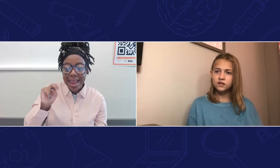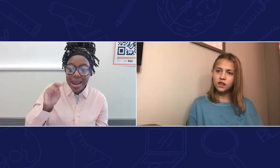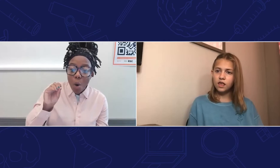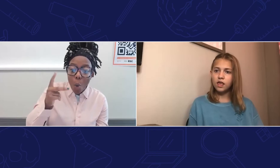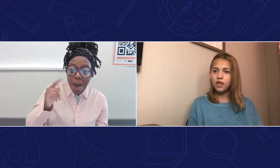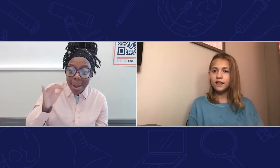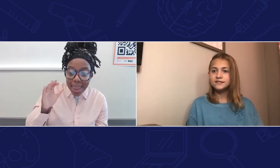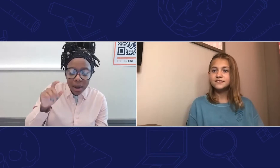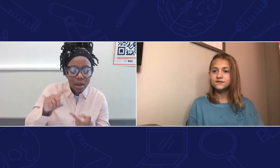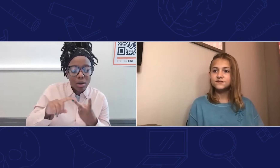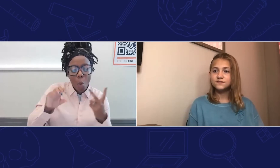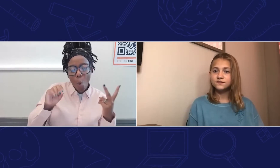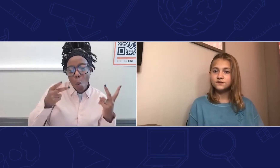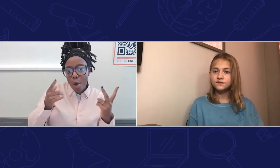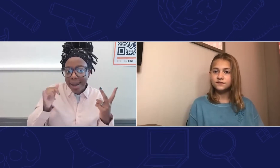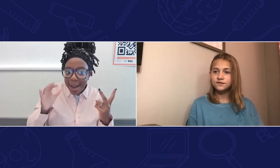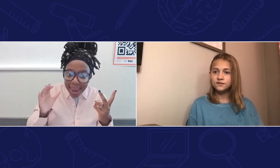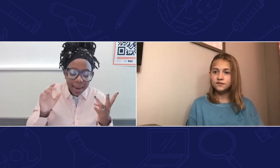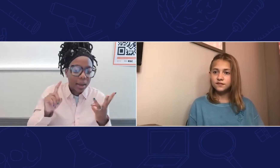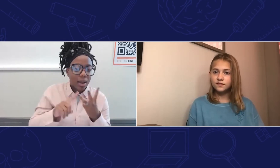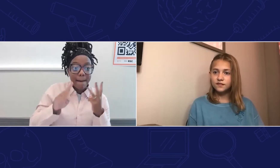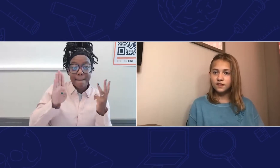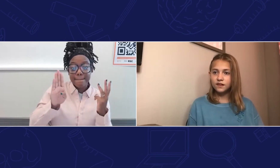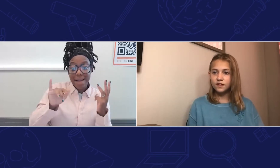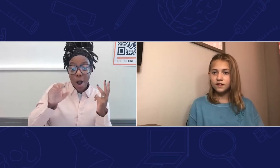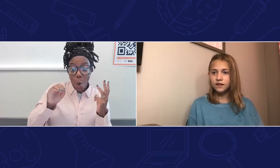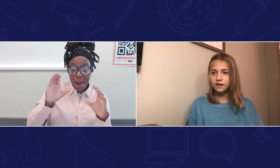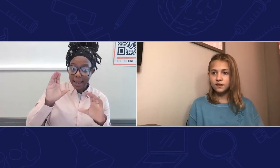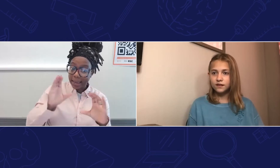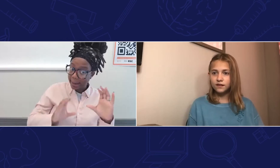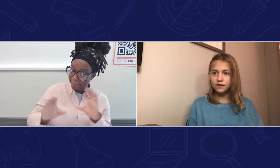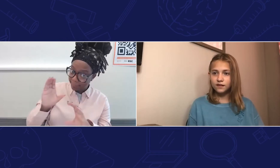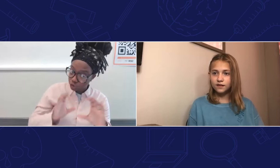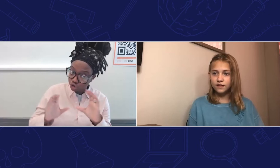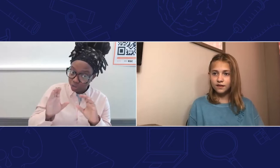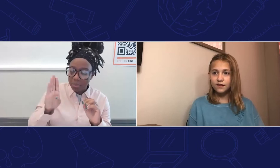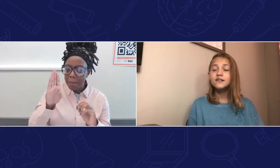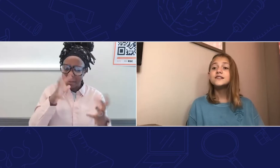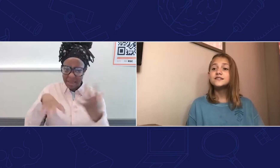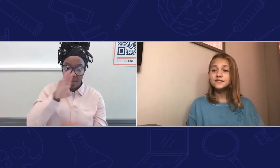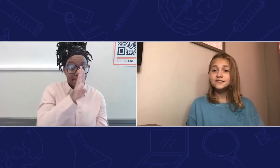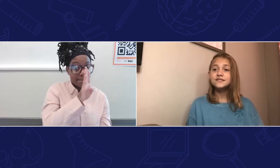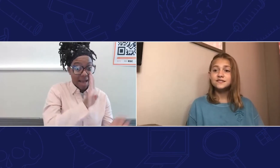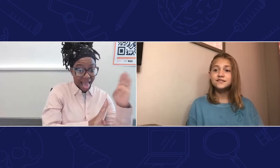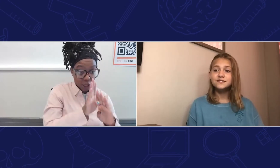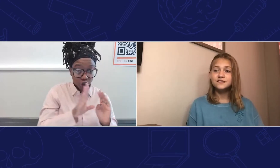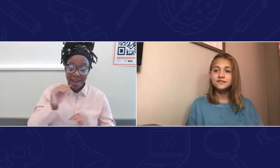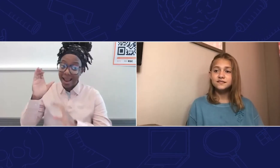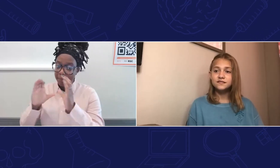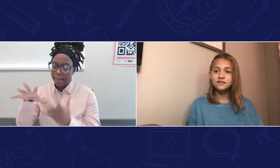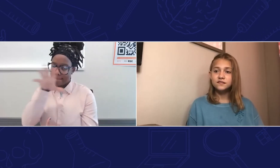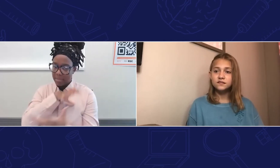You have inorganic, organic, biochemistry, that's a mix of biology and chemistry.